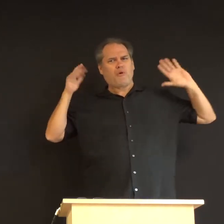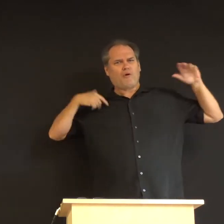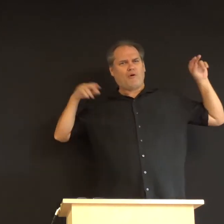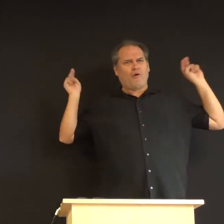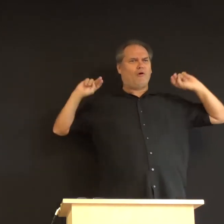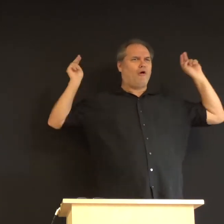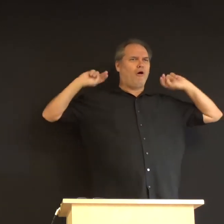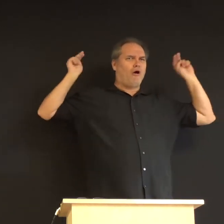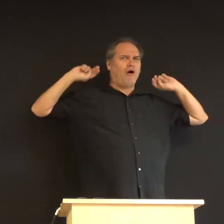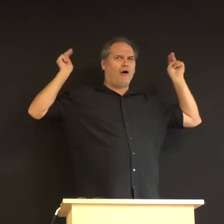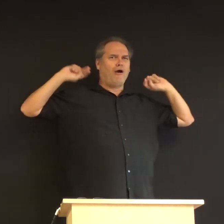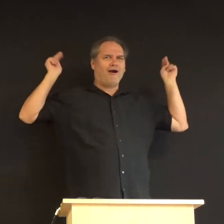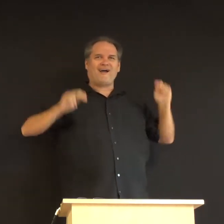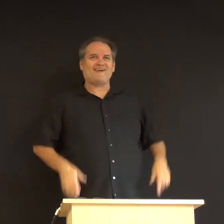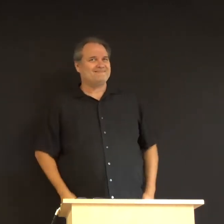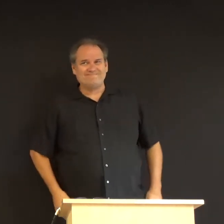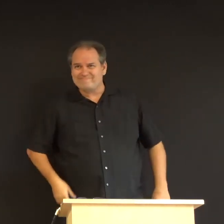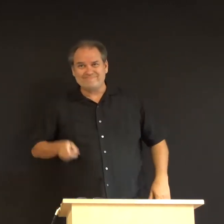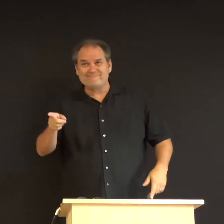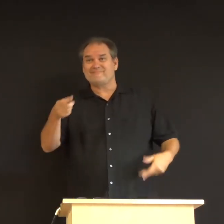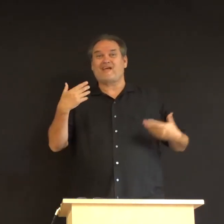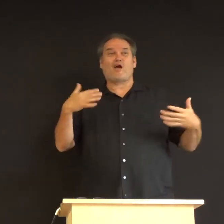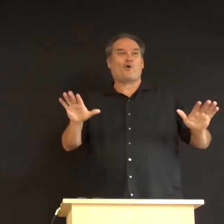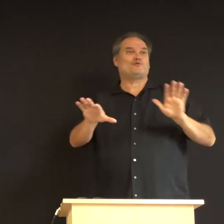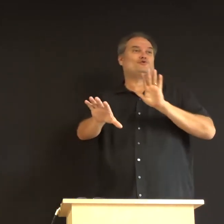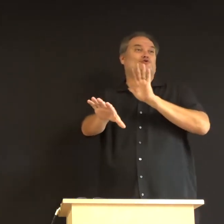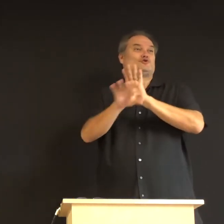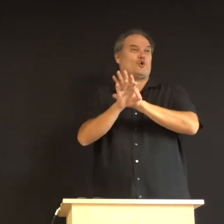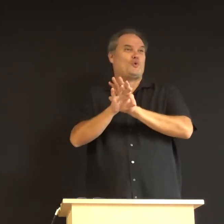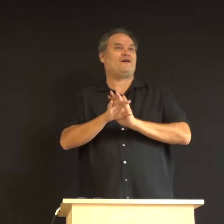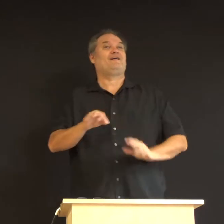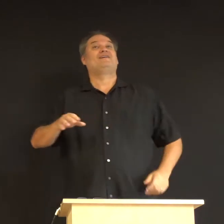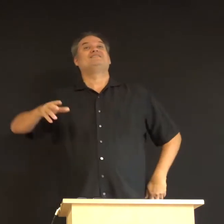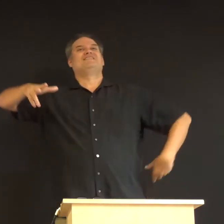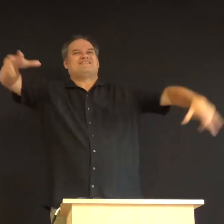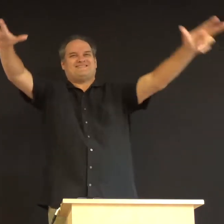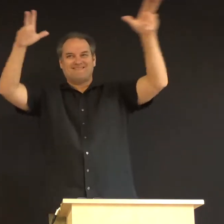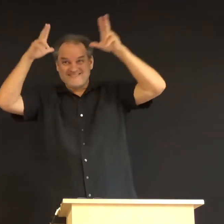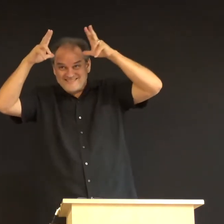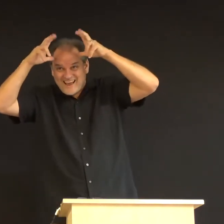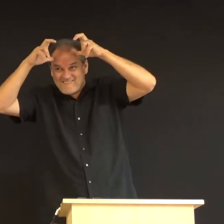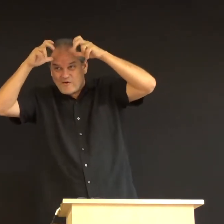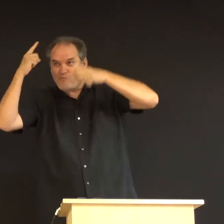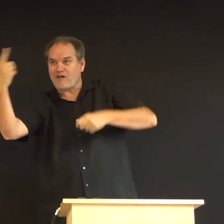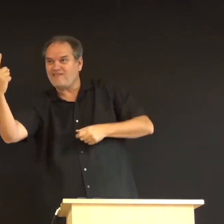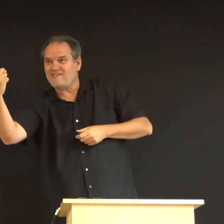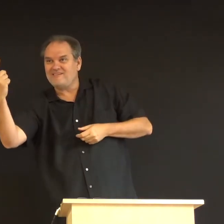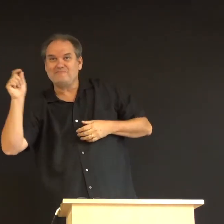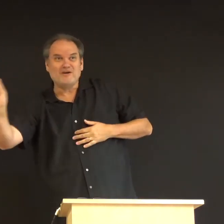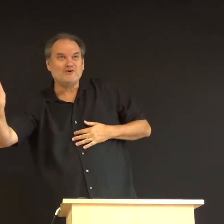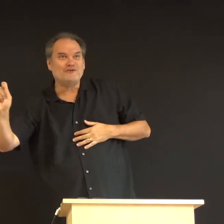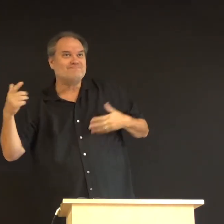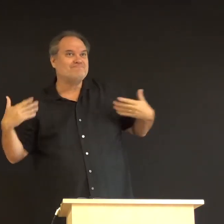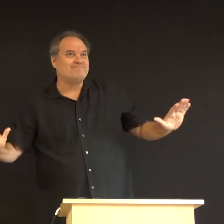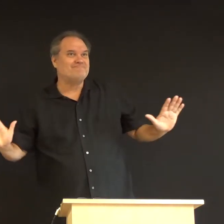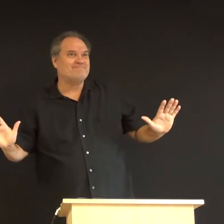Jesus. And people try to say they're neutral. No, you've already chosen Satan.